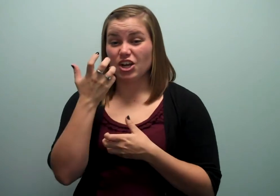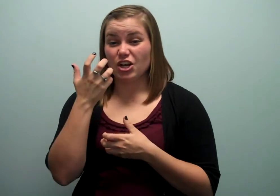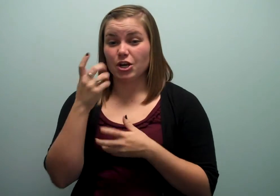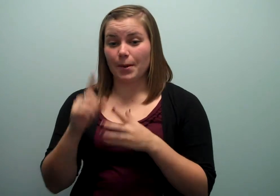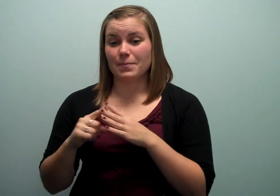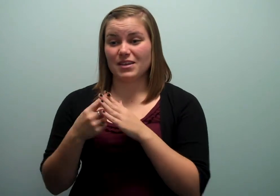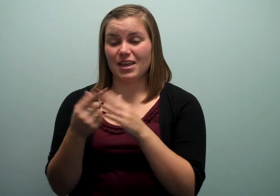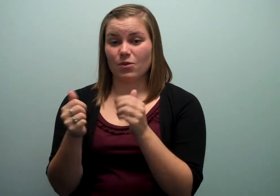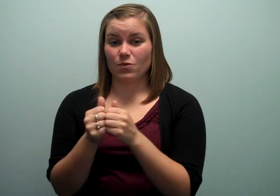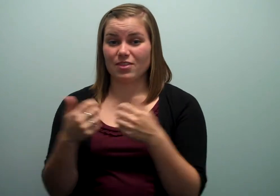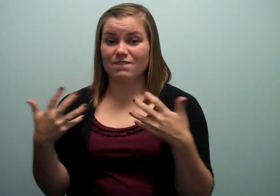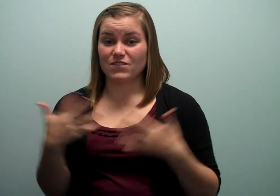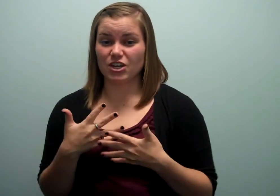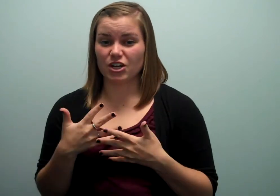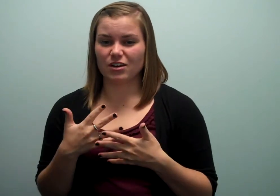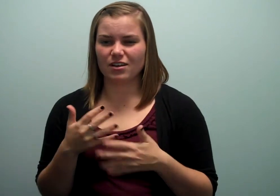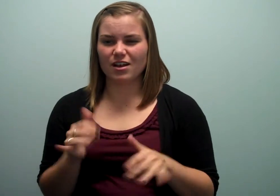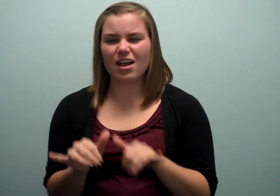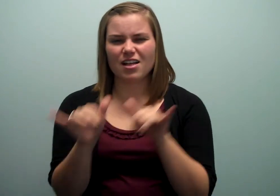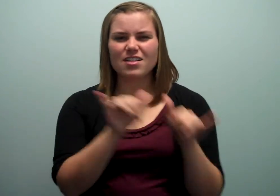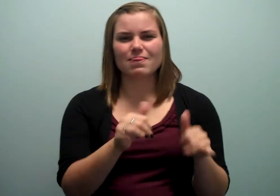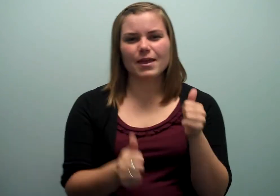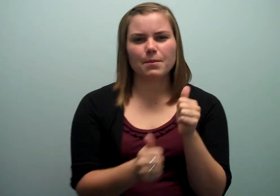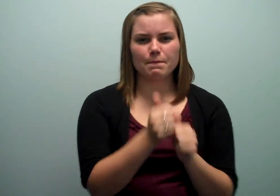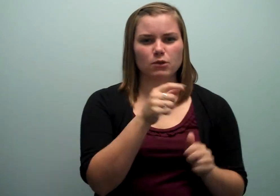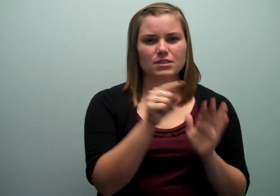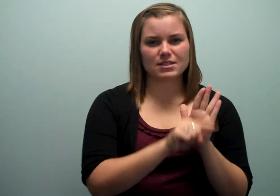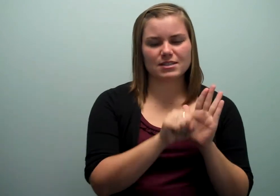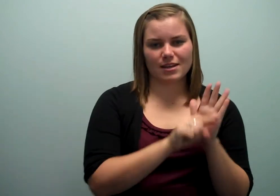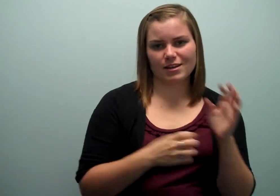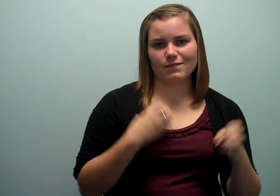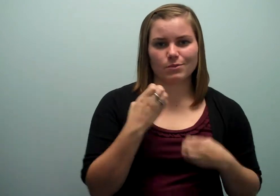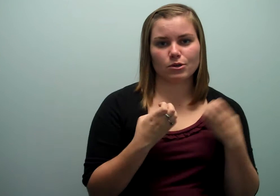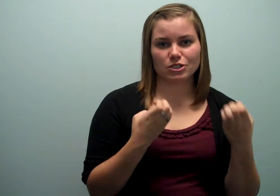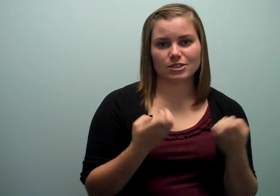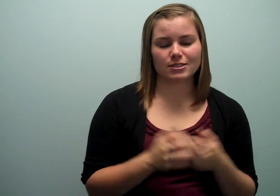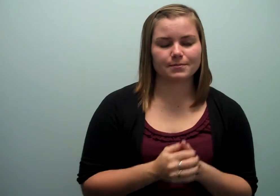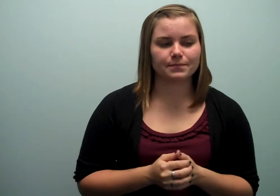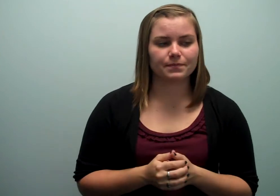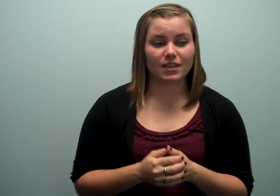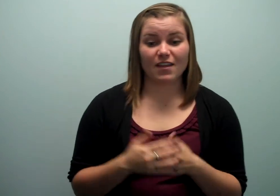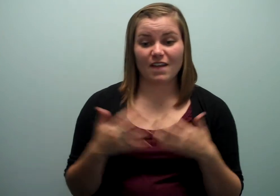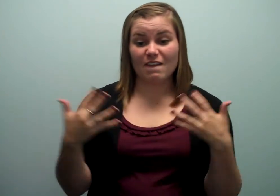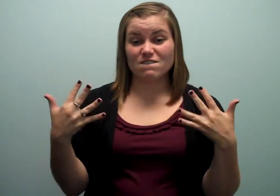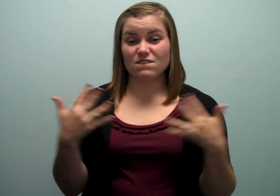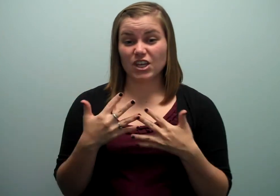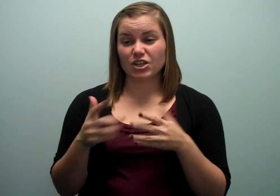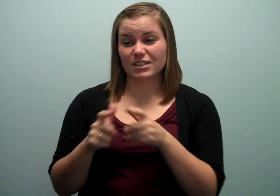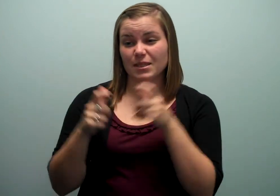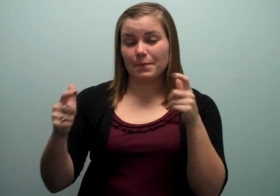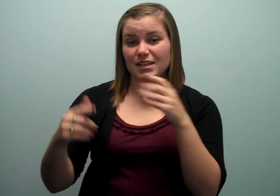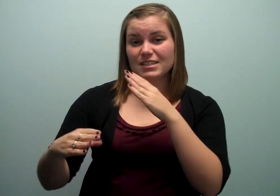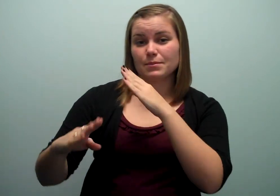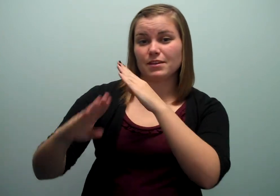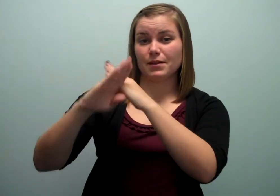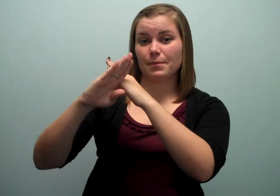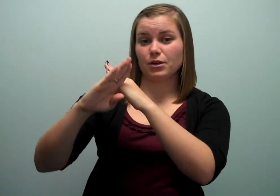fear, as most negative emotions are. Fear is the biggest inhibitor of us acting upon our